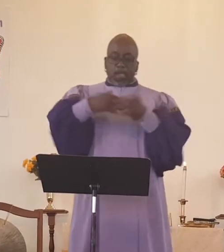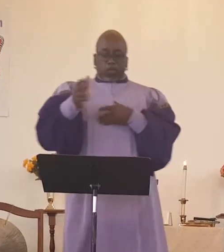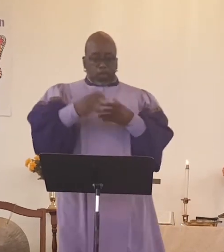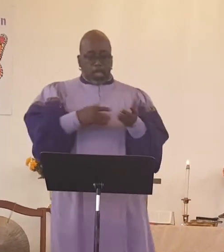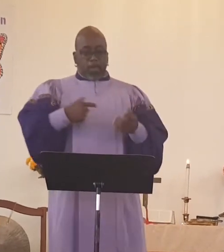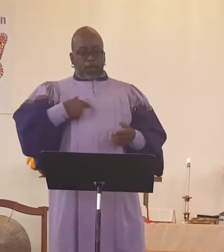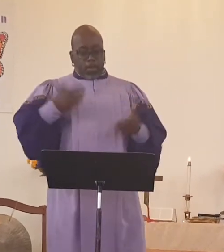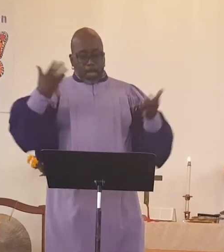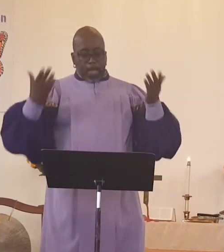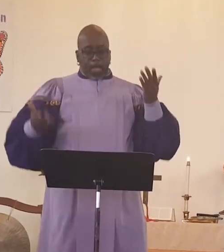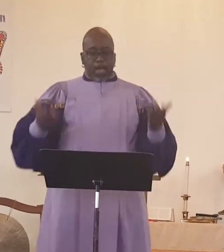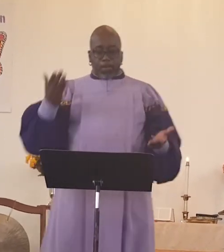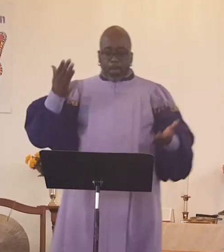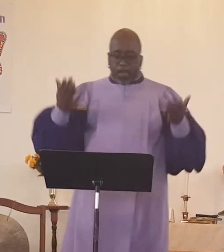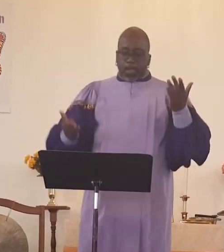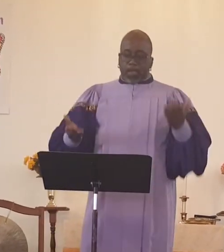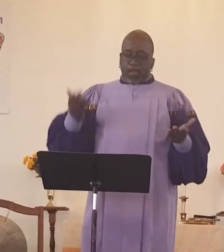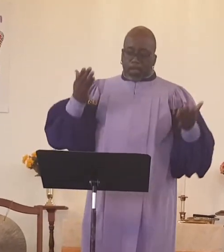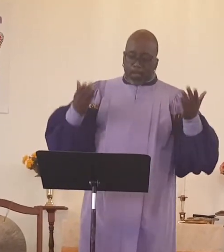dance, dance whenever I may. I